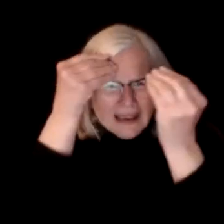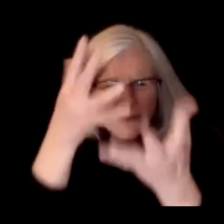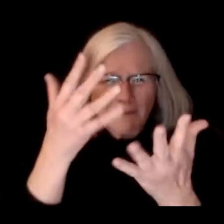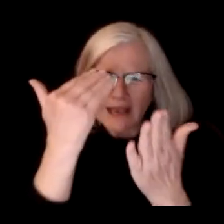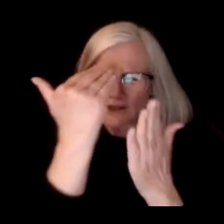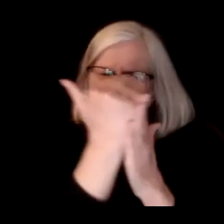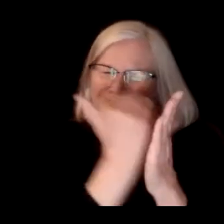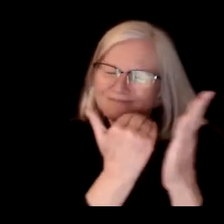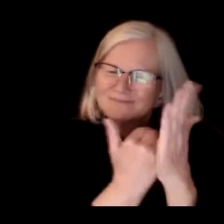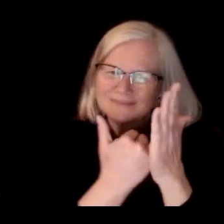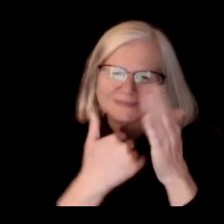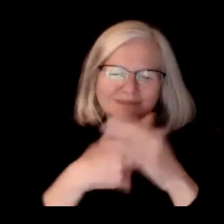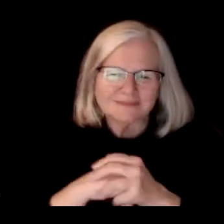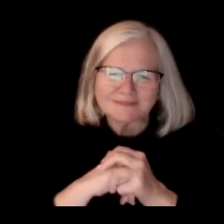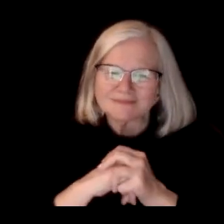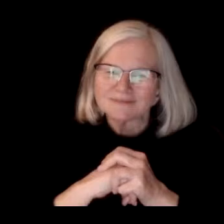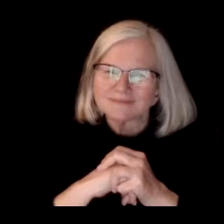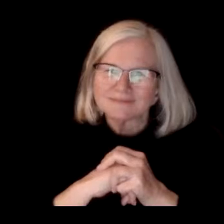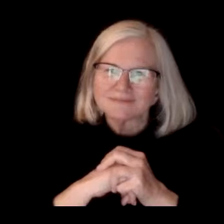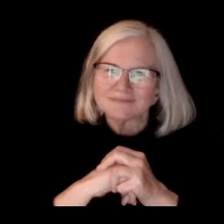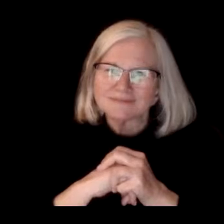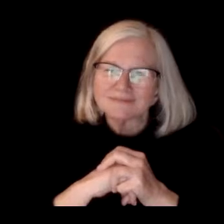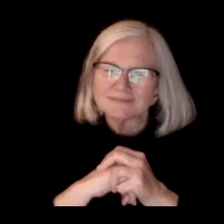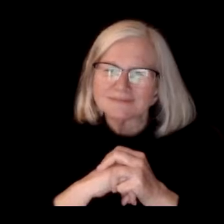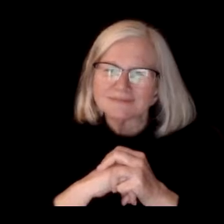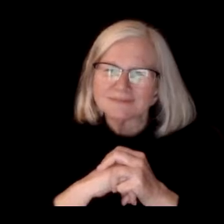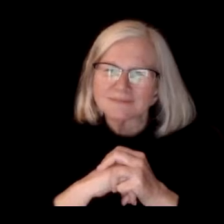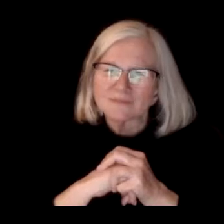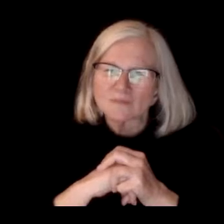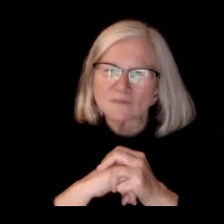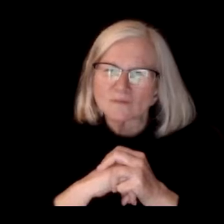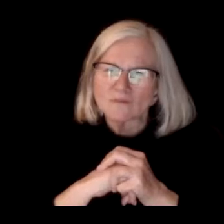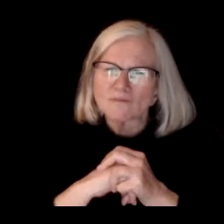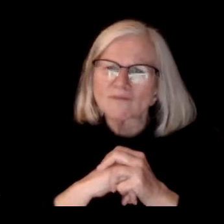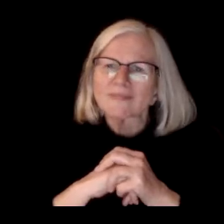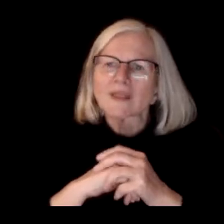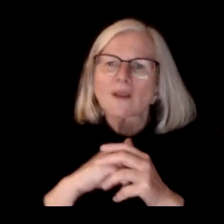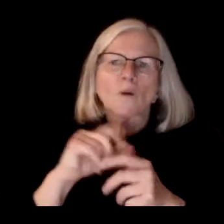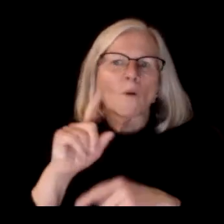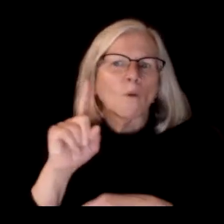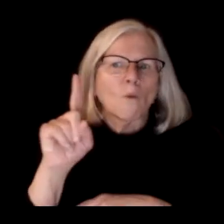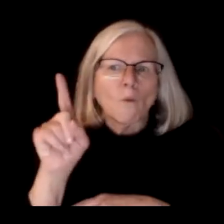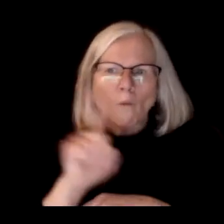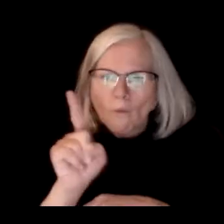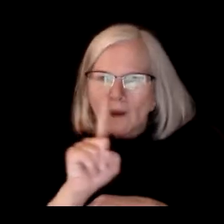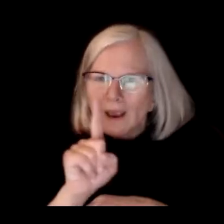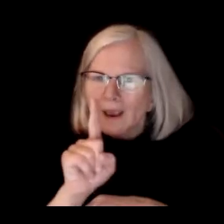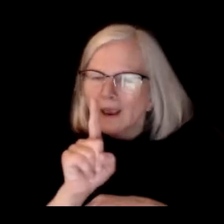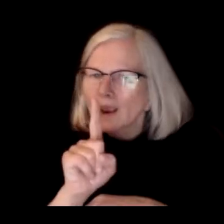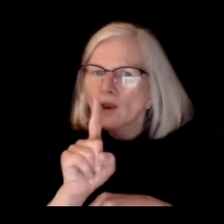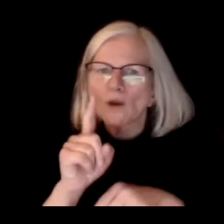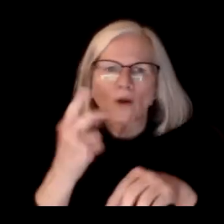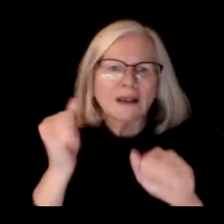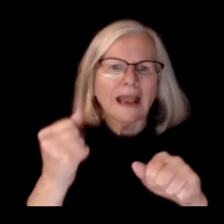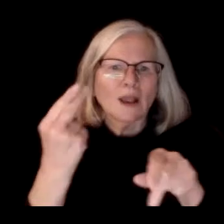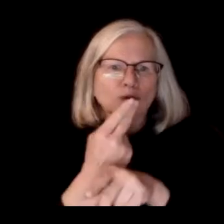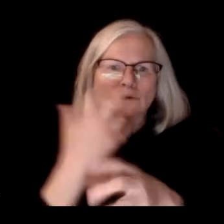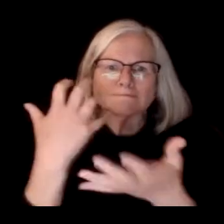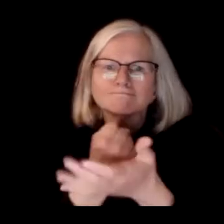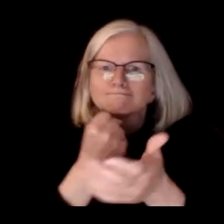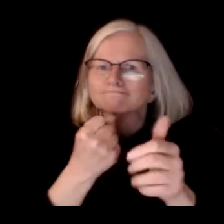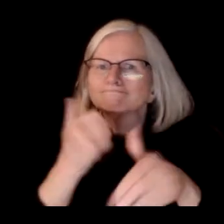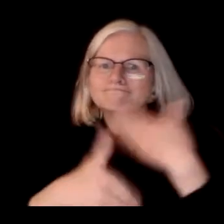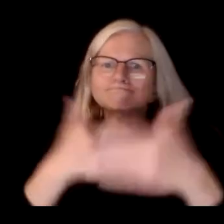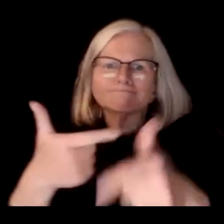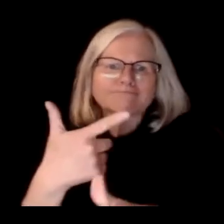where the doses are being used more quickly and less quickly, and so forth. So we're working to try to